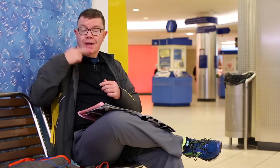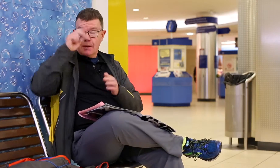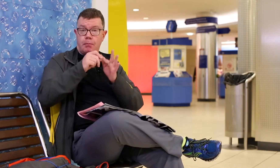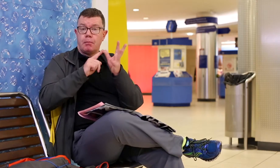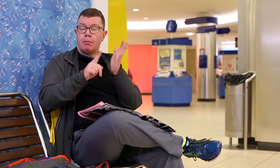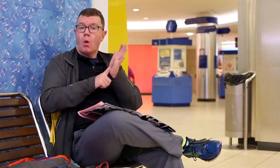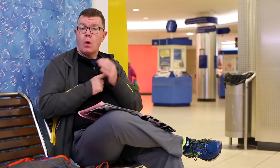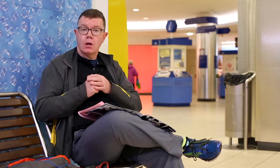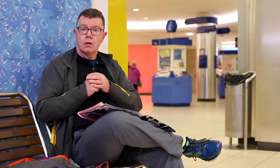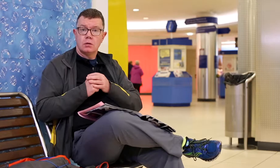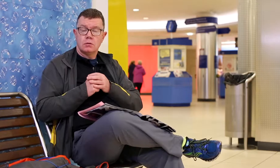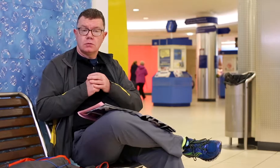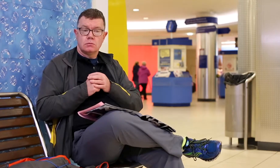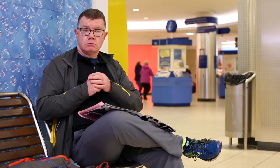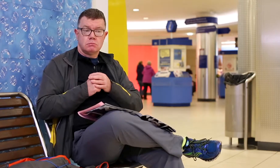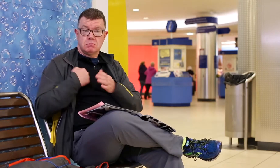Hi, my name's Paul and I'm deaf.